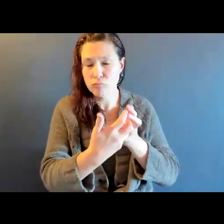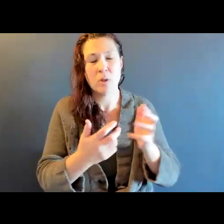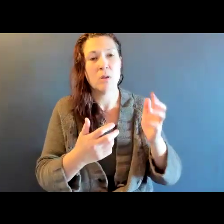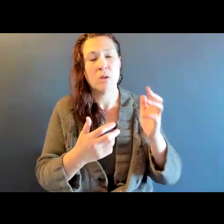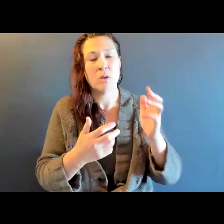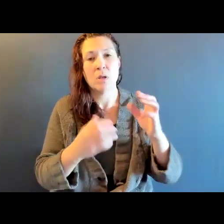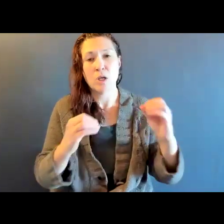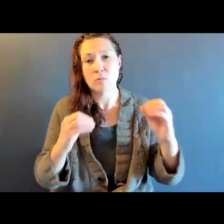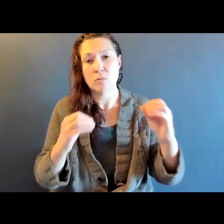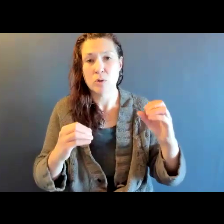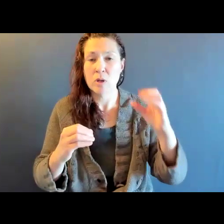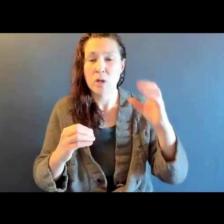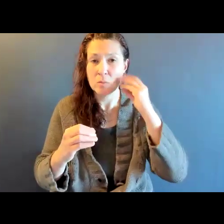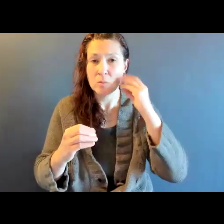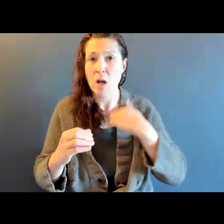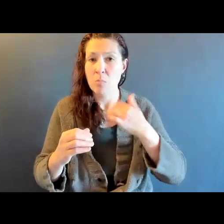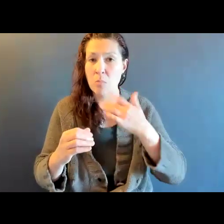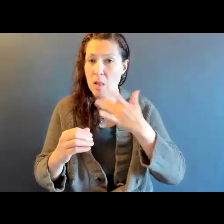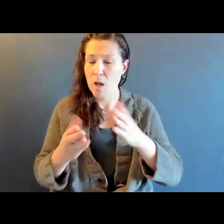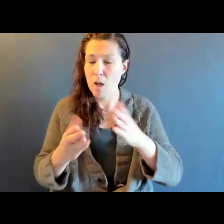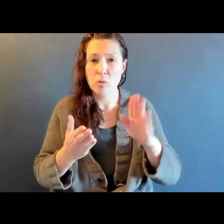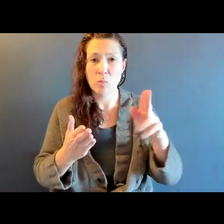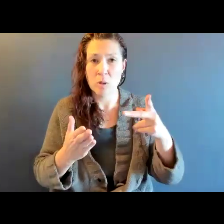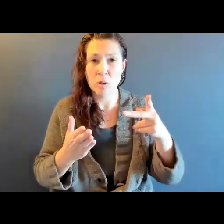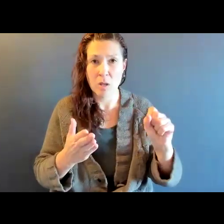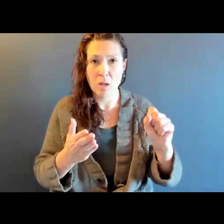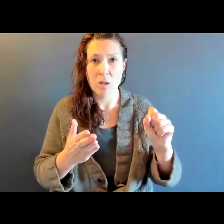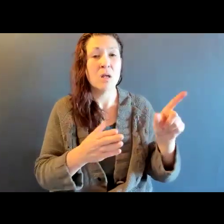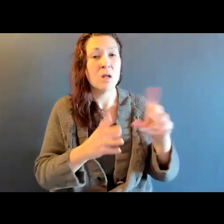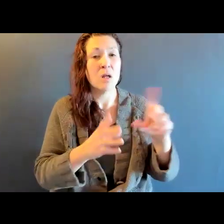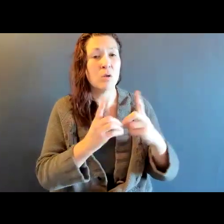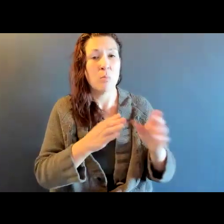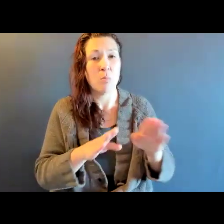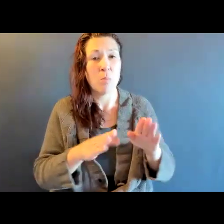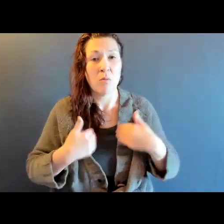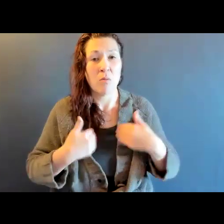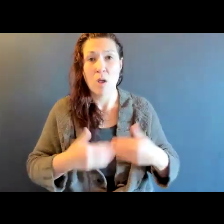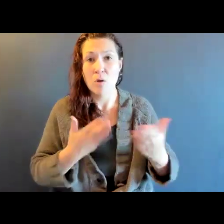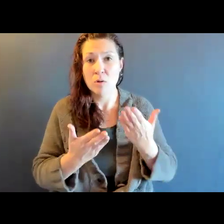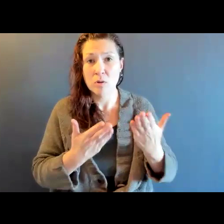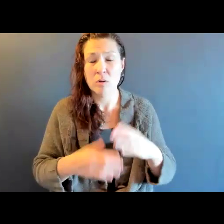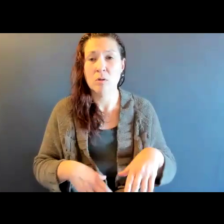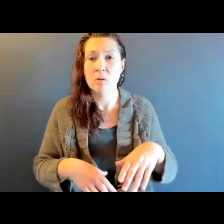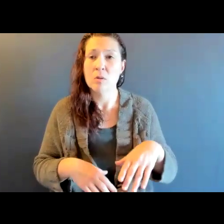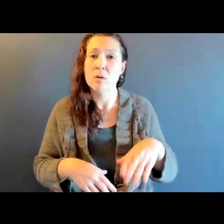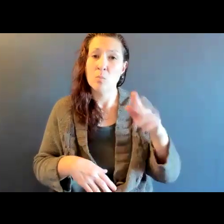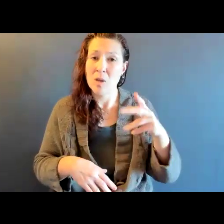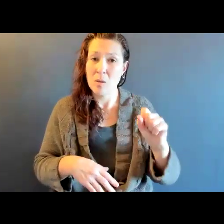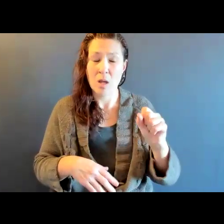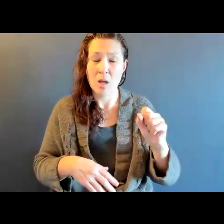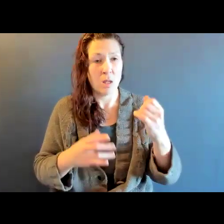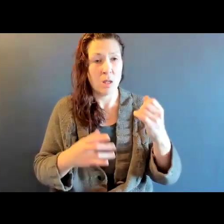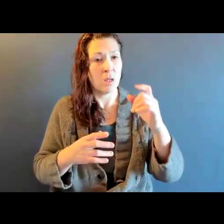fortunate to be able to serve BPS in the Department of Behavioral Health Services. Our district is at the forefront